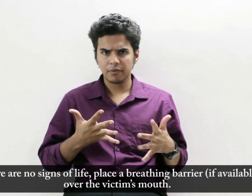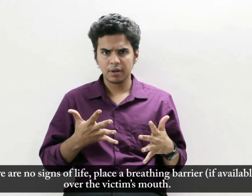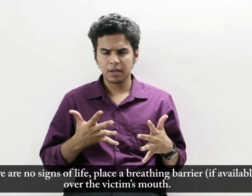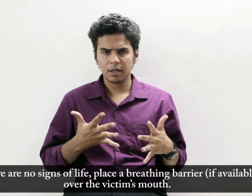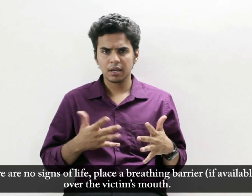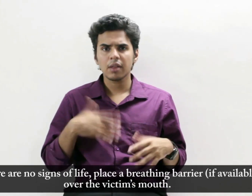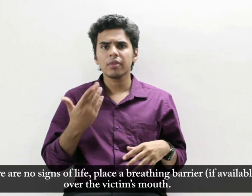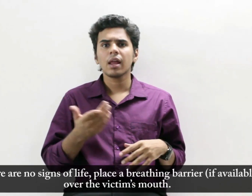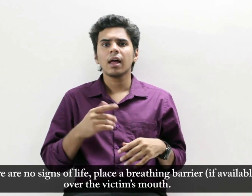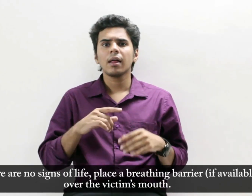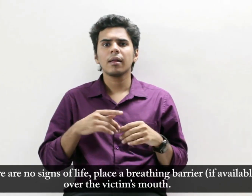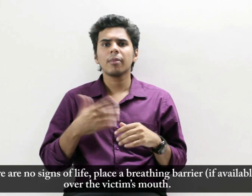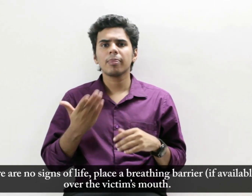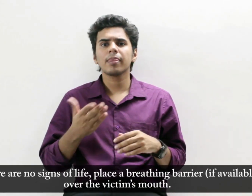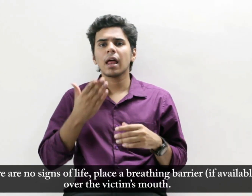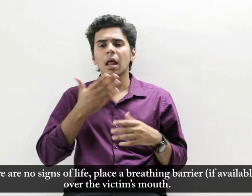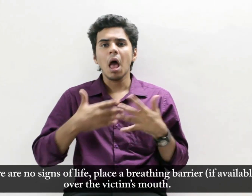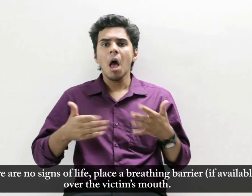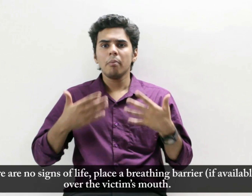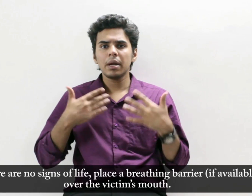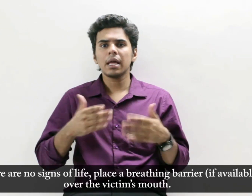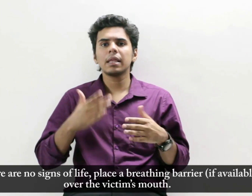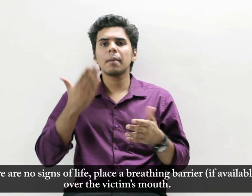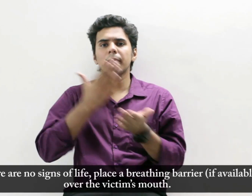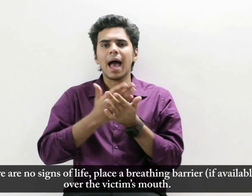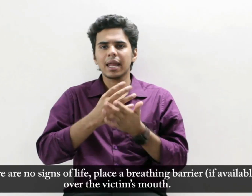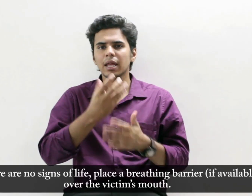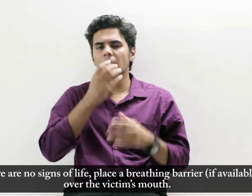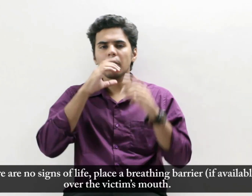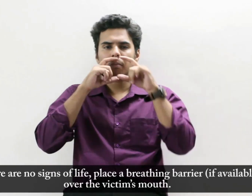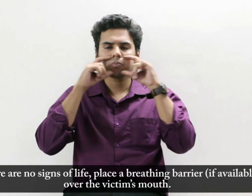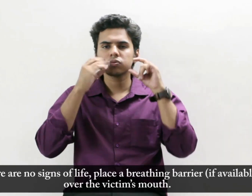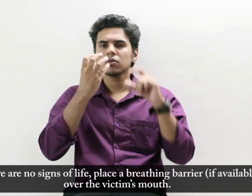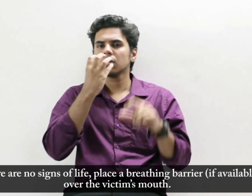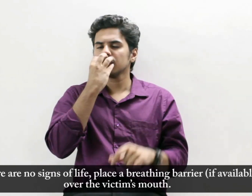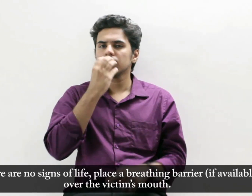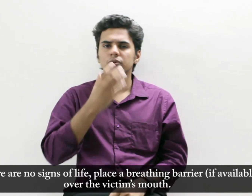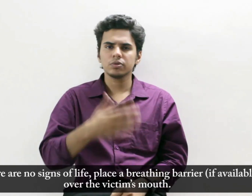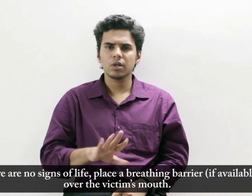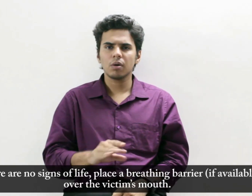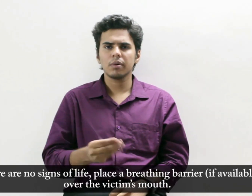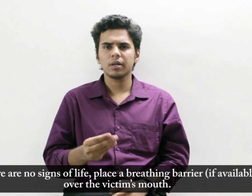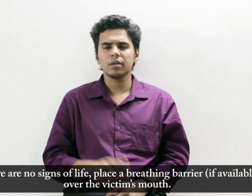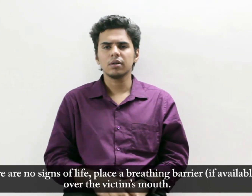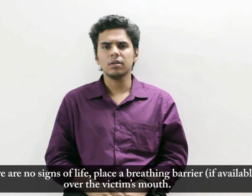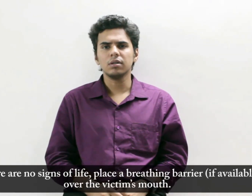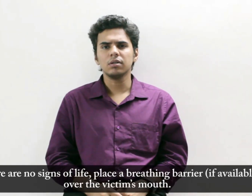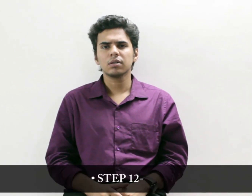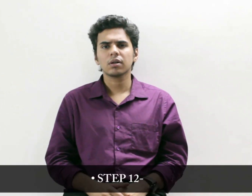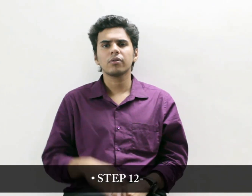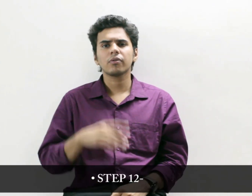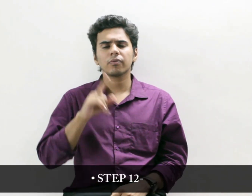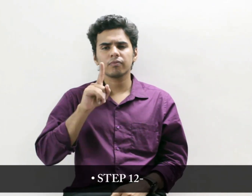of life, place a breathing barrier, if available, over the victim's mouth. Step